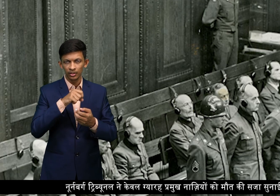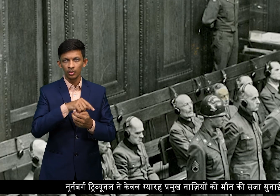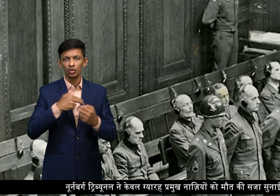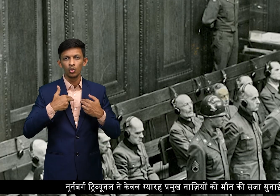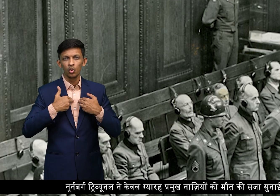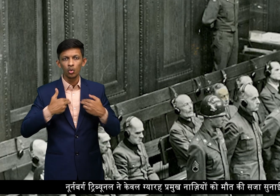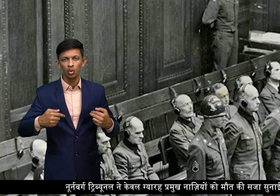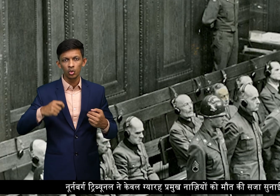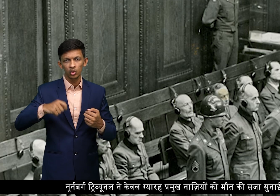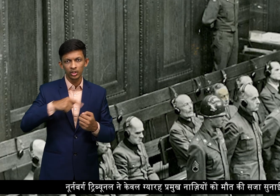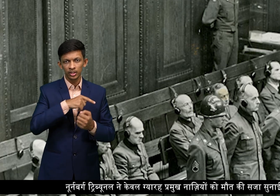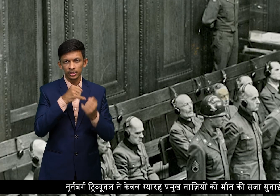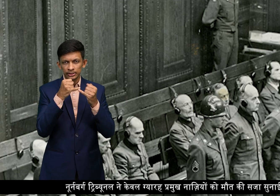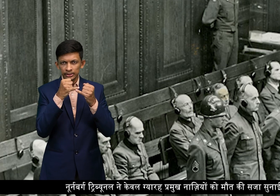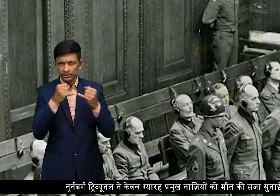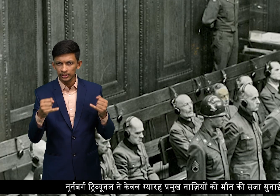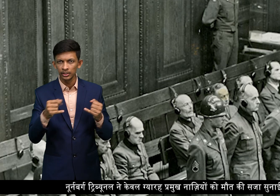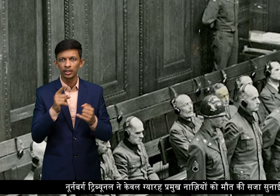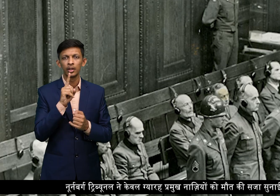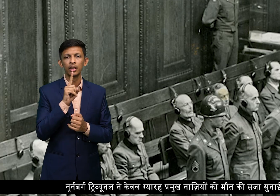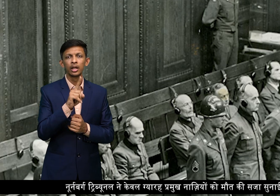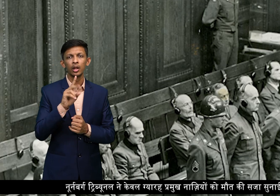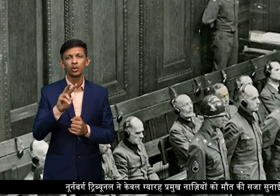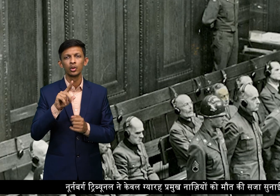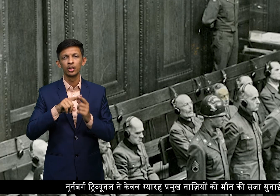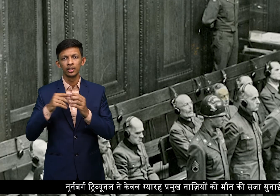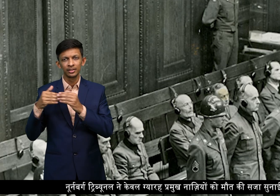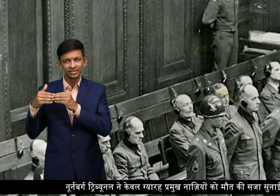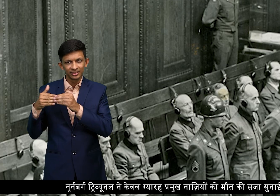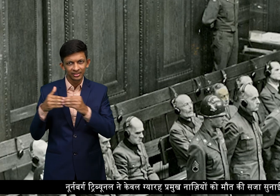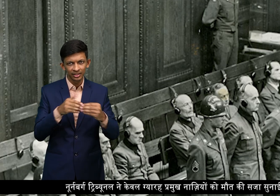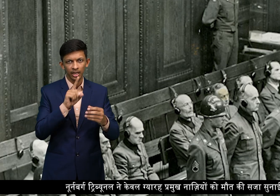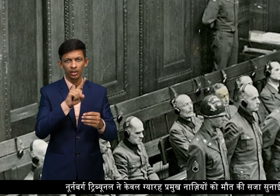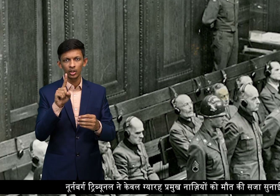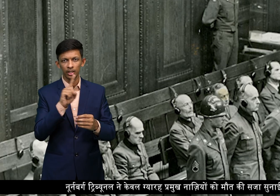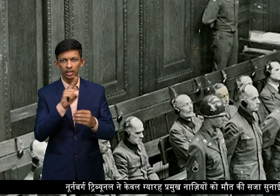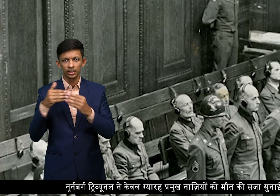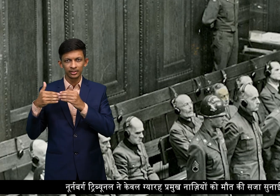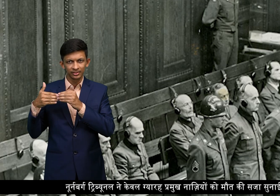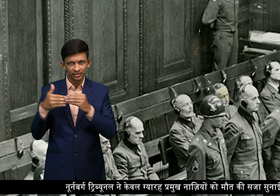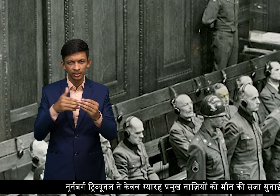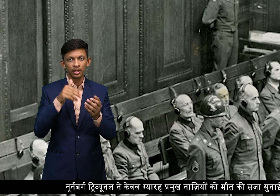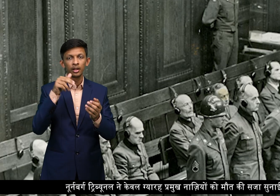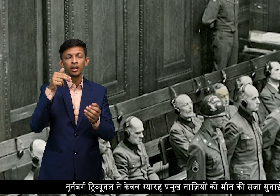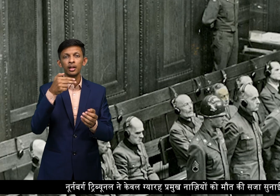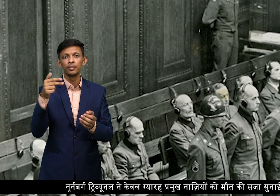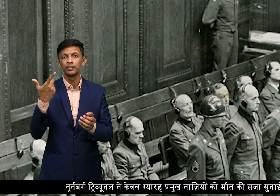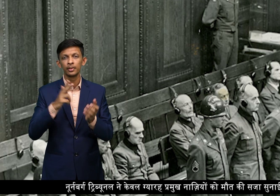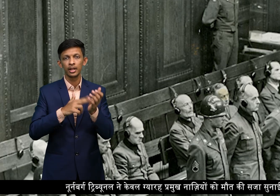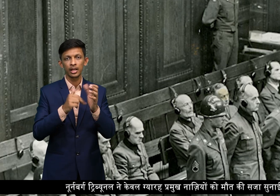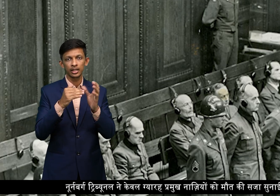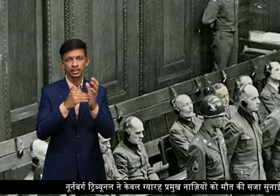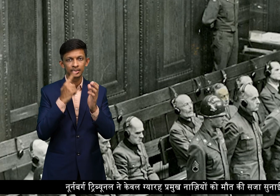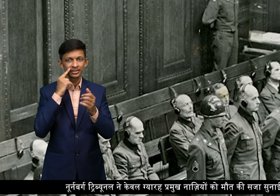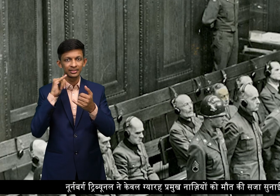Nuremberg tribunal sentenced only 11 leading Nazis to death.